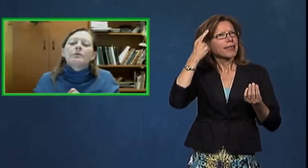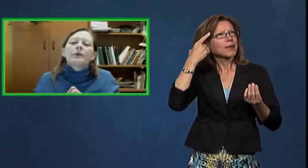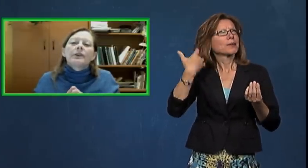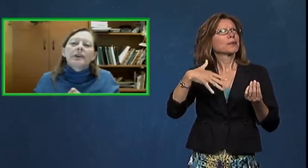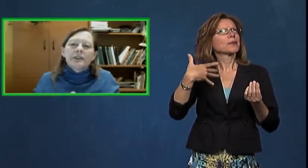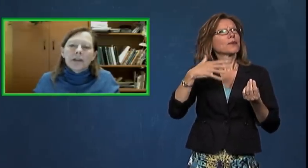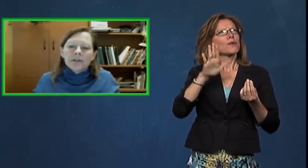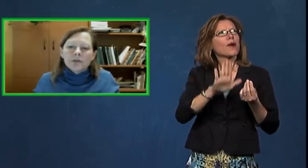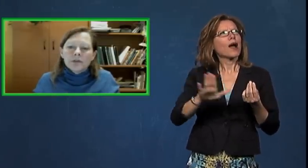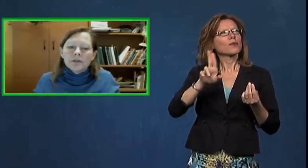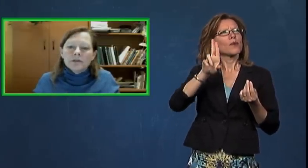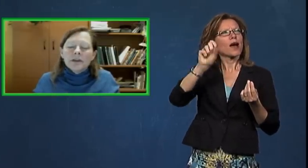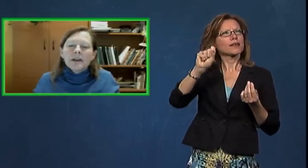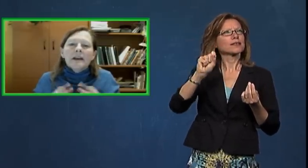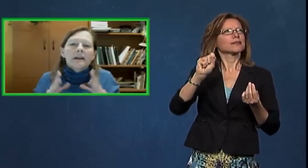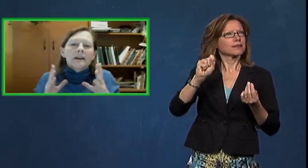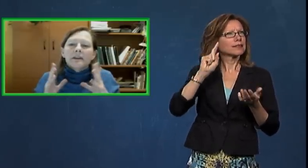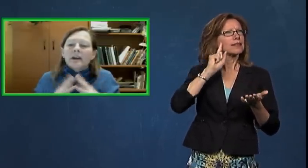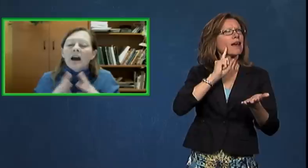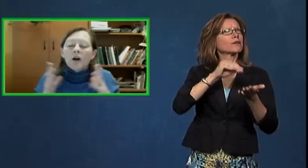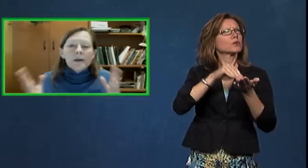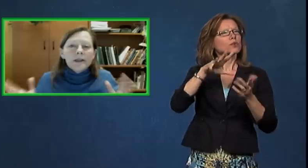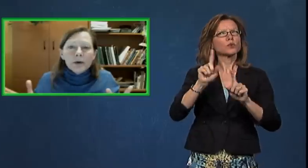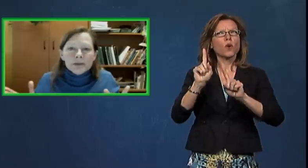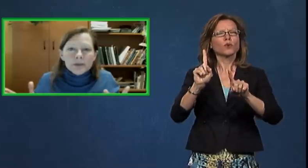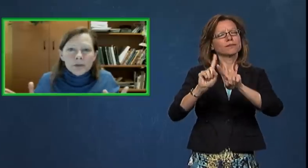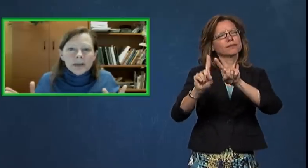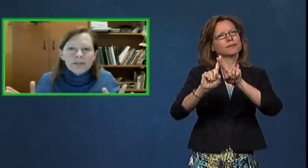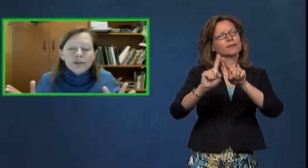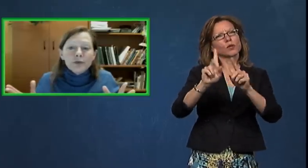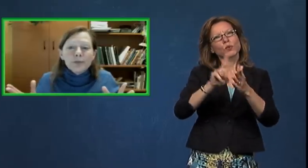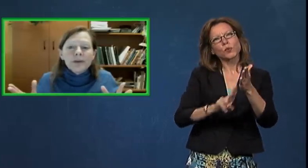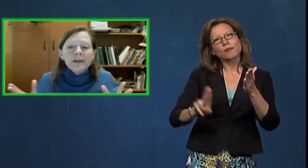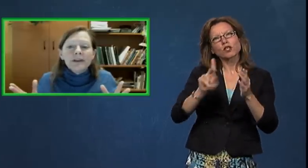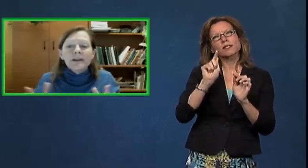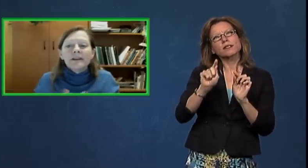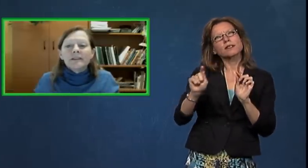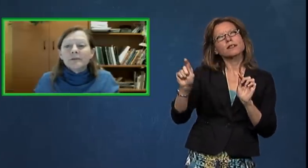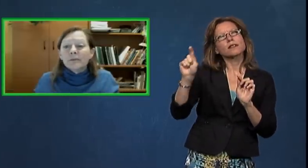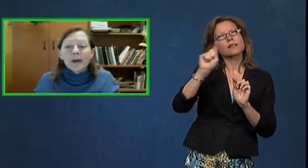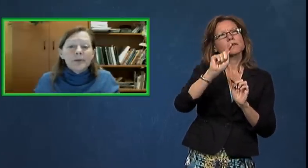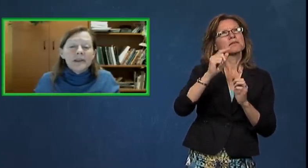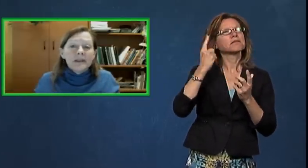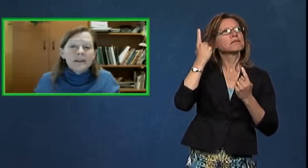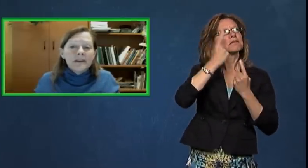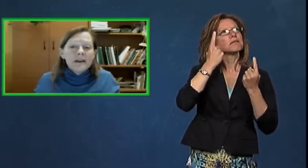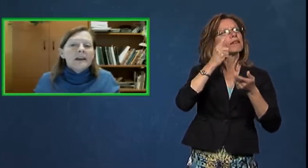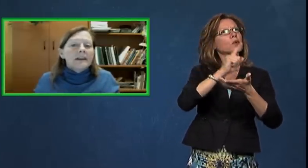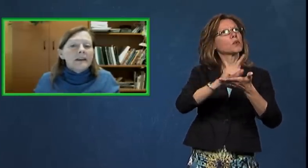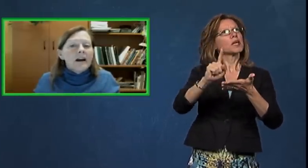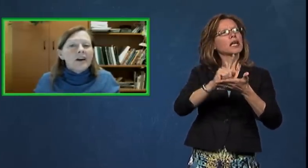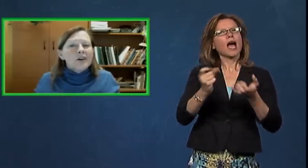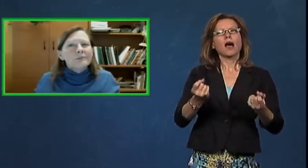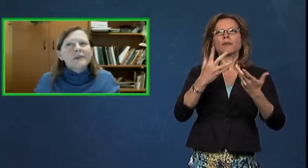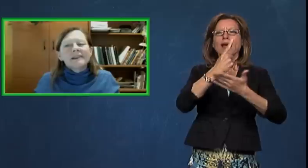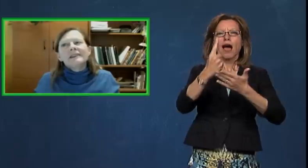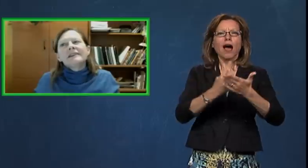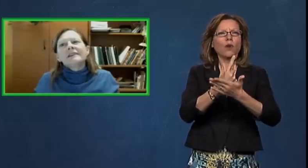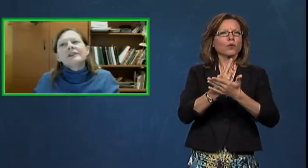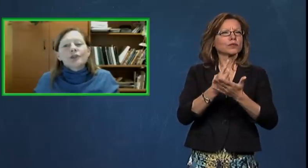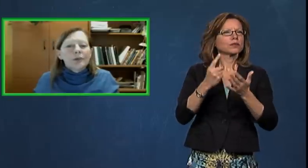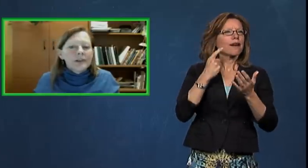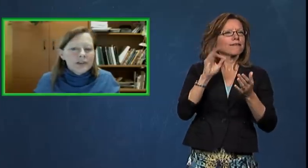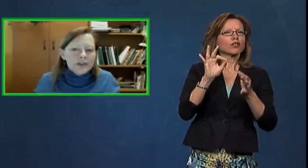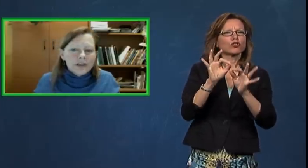there where there are deaf students and how many hours a week of interpreting might be needed and how